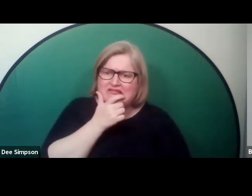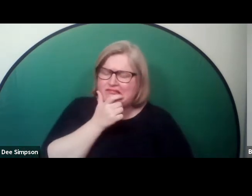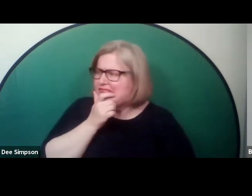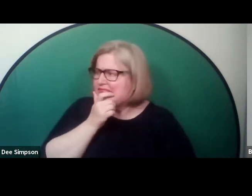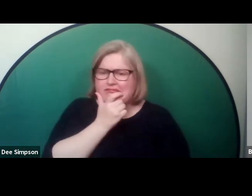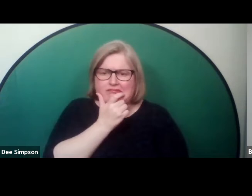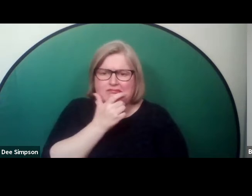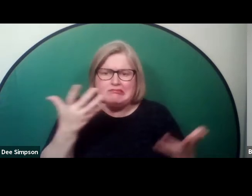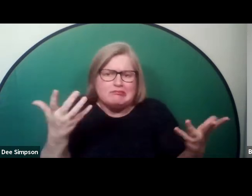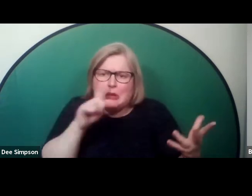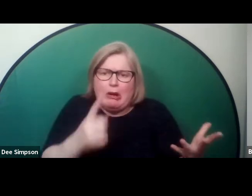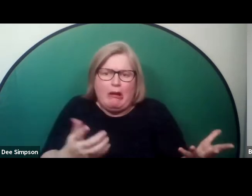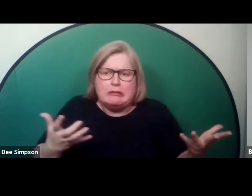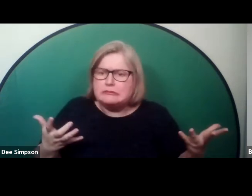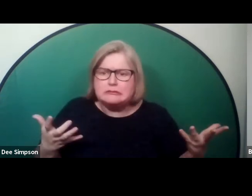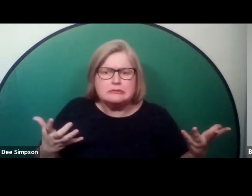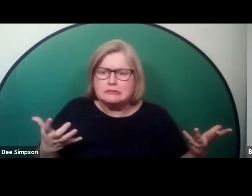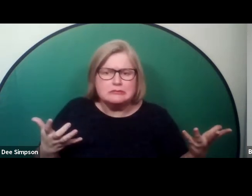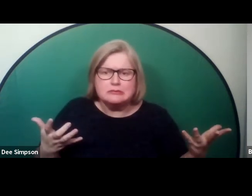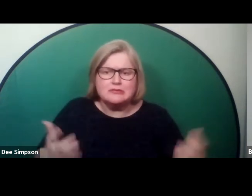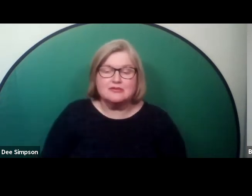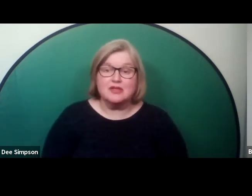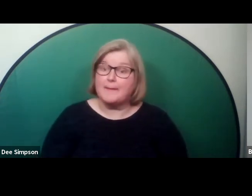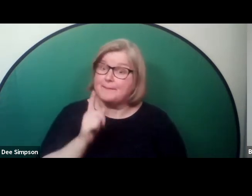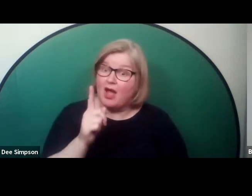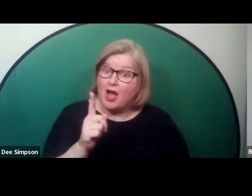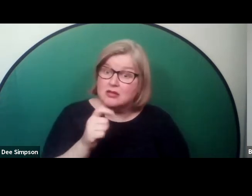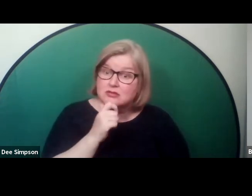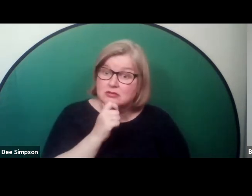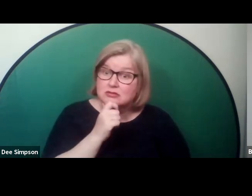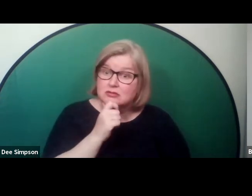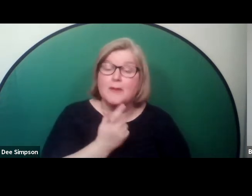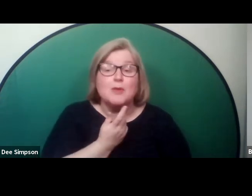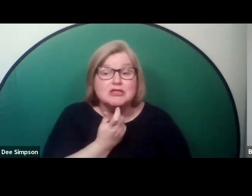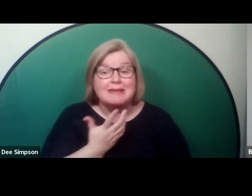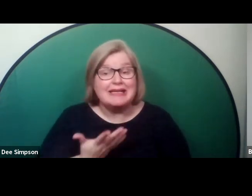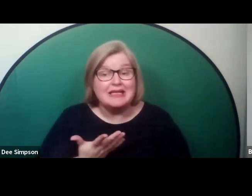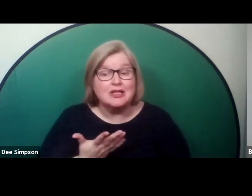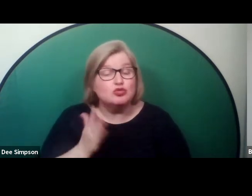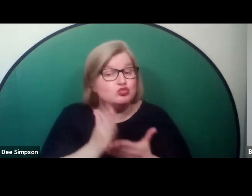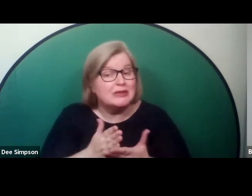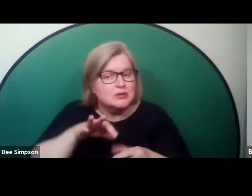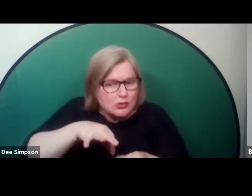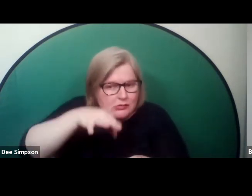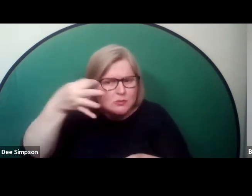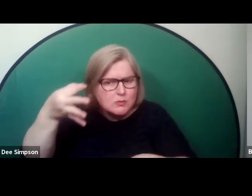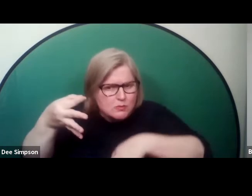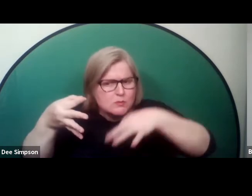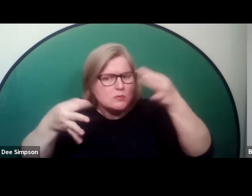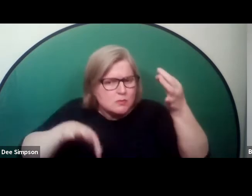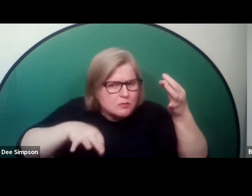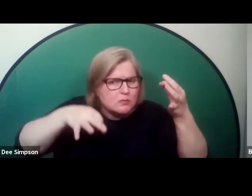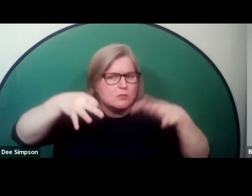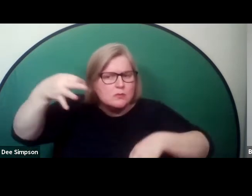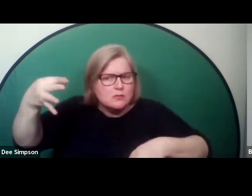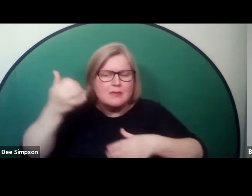can't, it's just too complex. But actually, possibly, when you really start to drill down on it, a lot of these